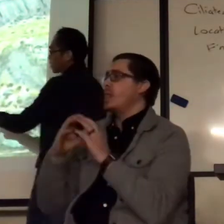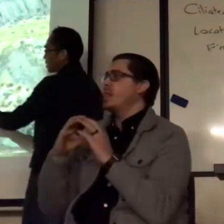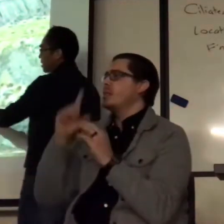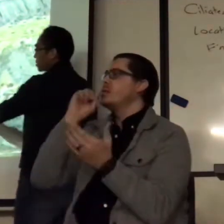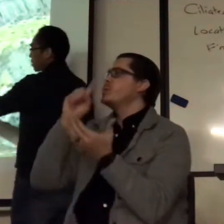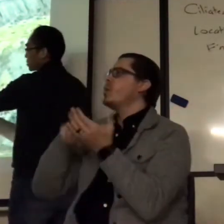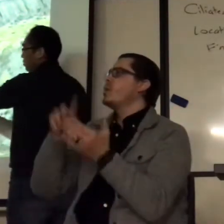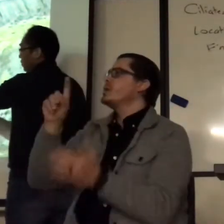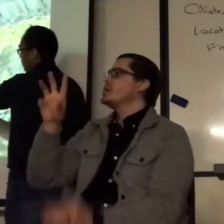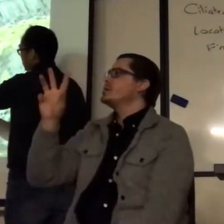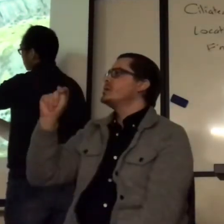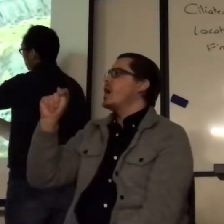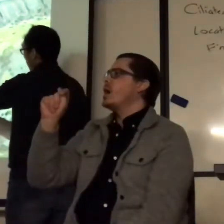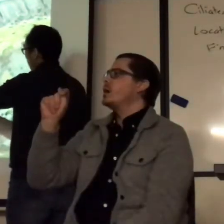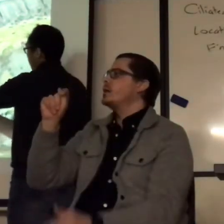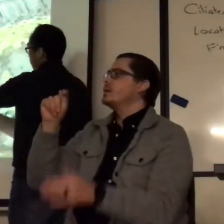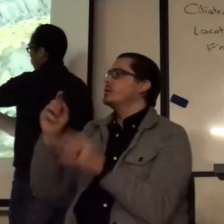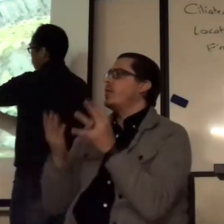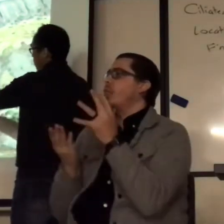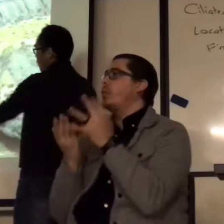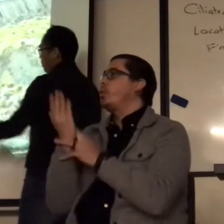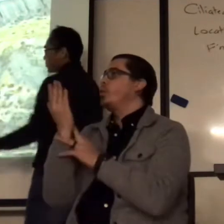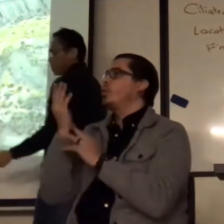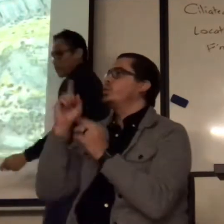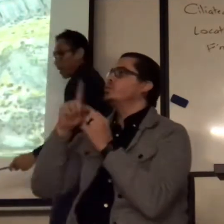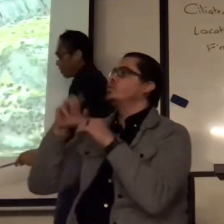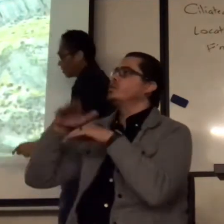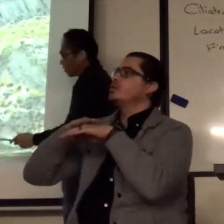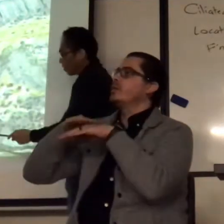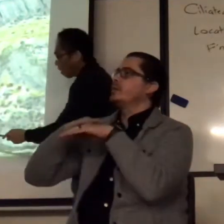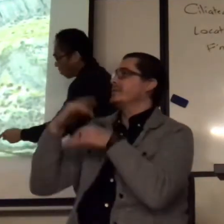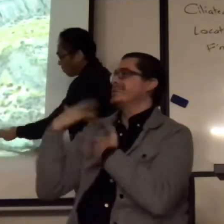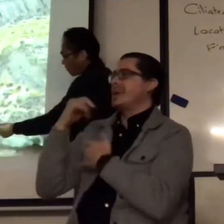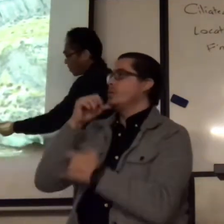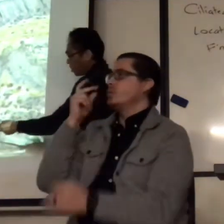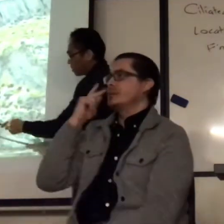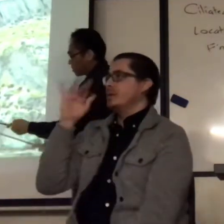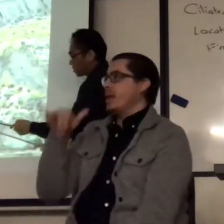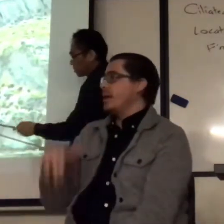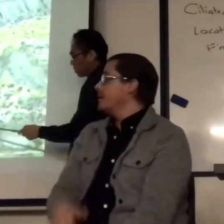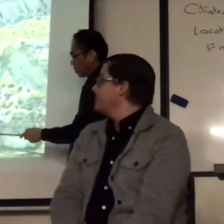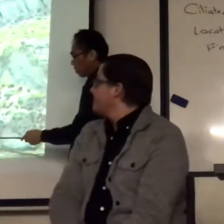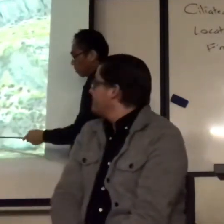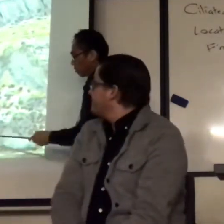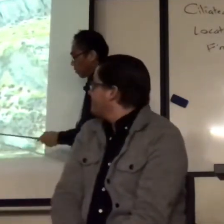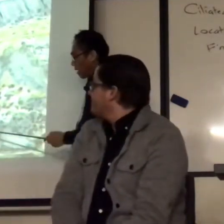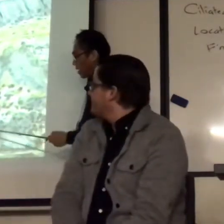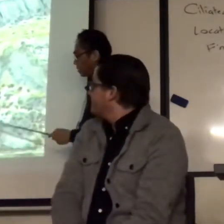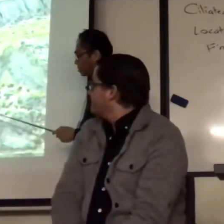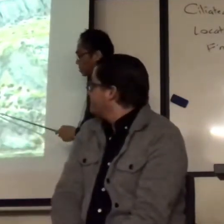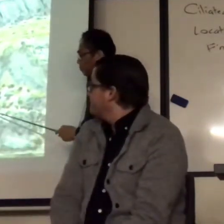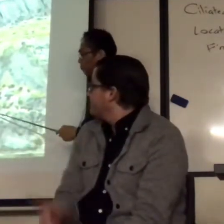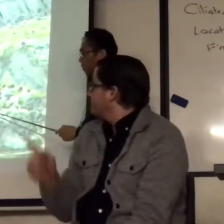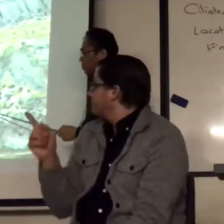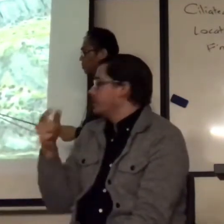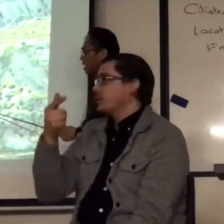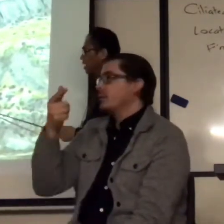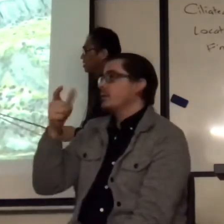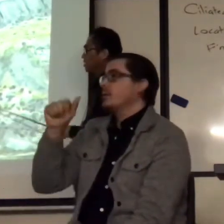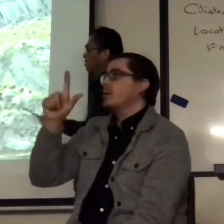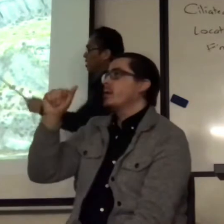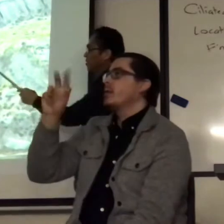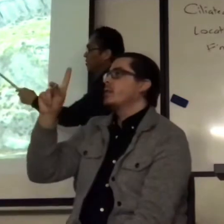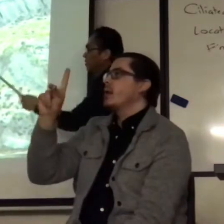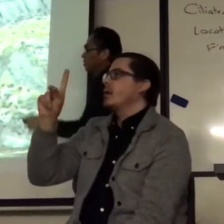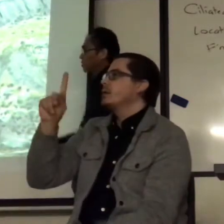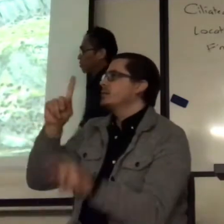duct leads to the surface. Okay, usually you don't see that. All of these are glands, but you just can't